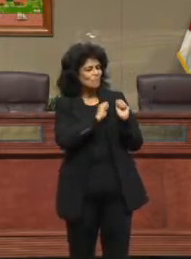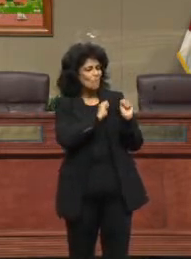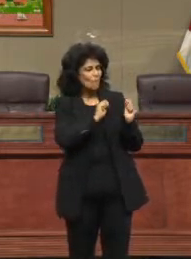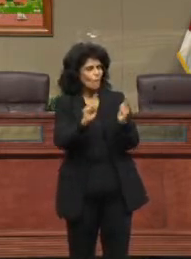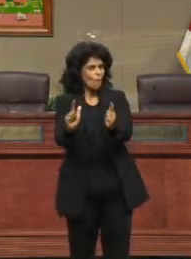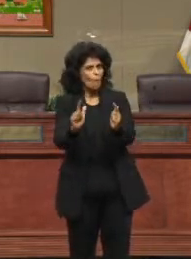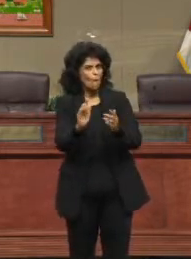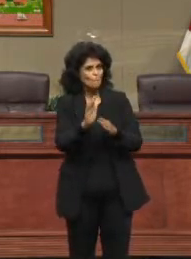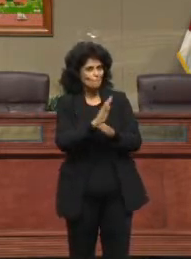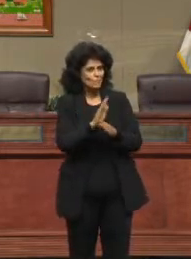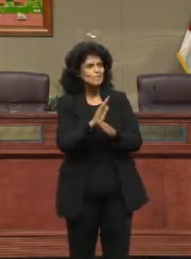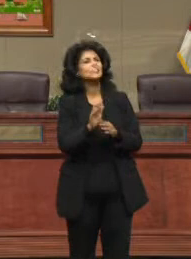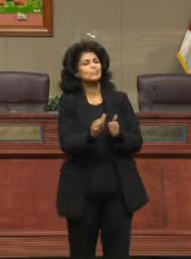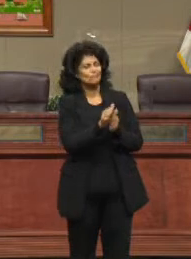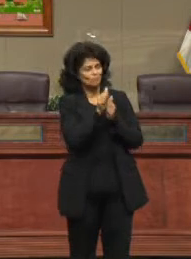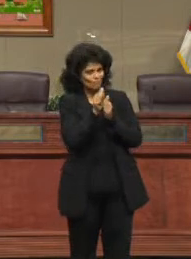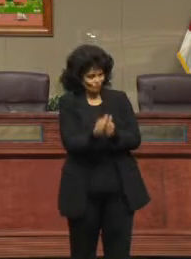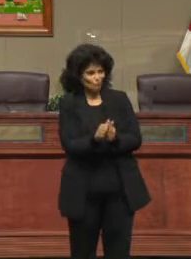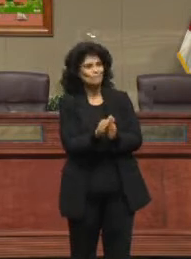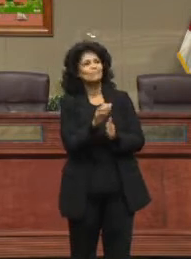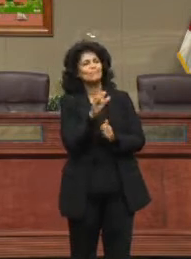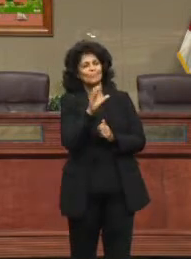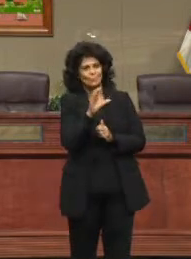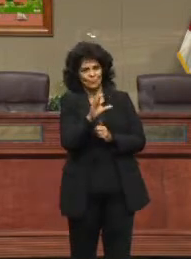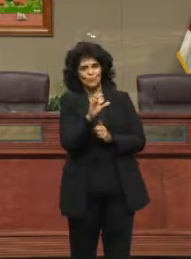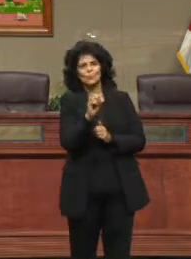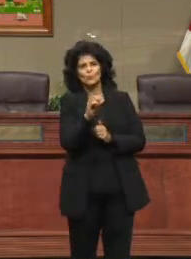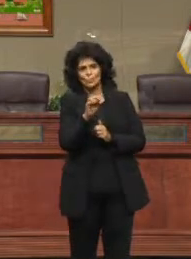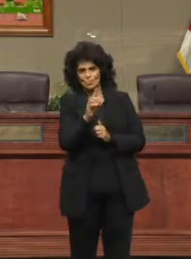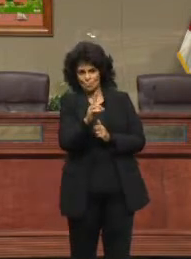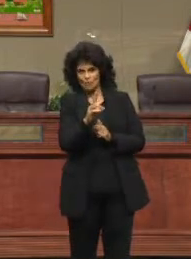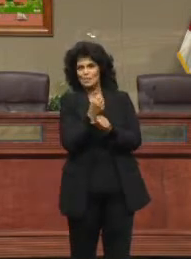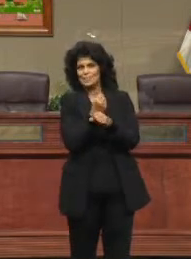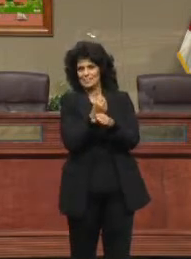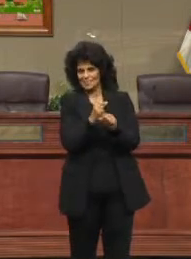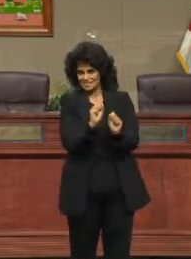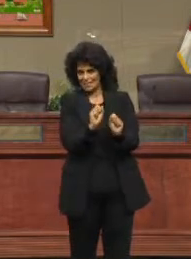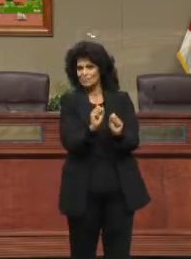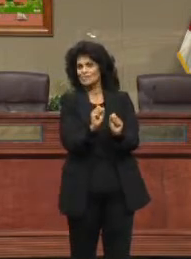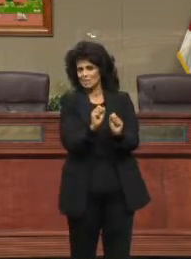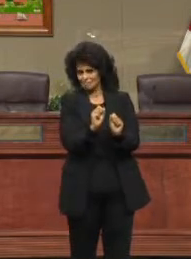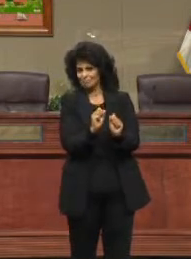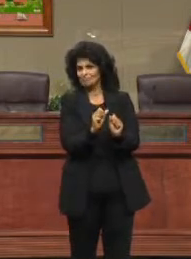were complying with COVID-19 safety measures. This is